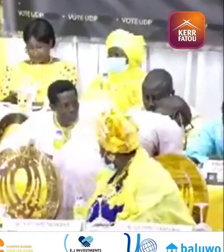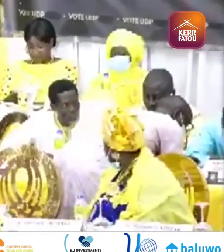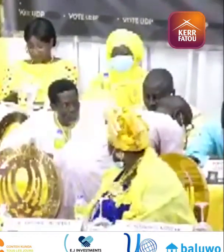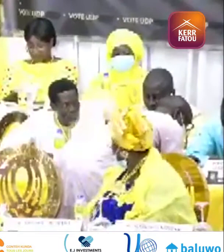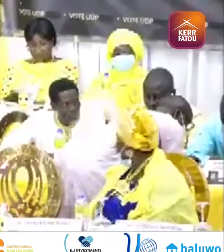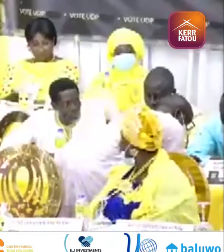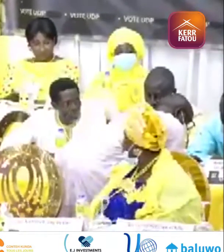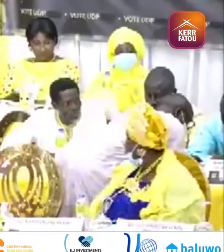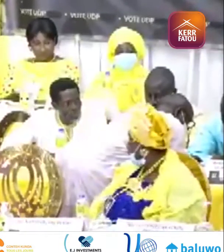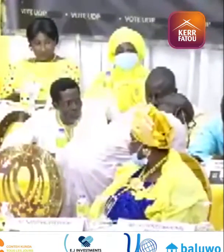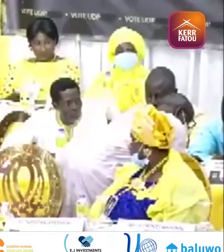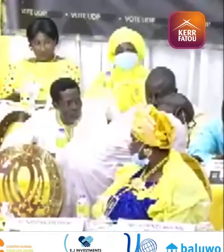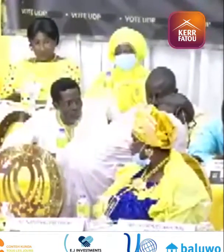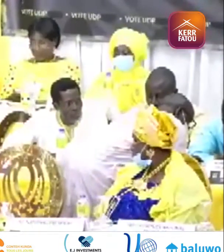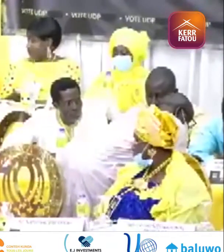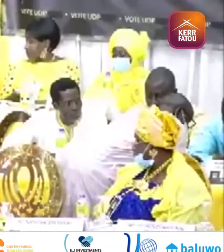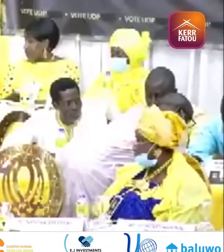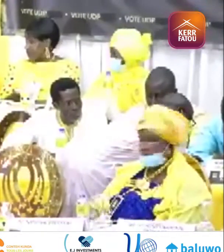And